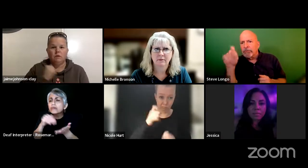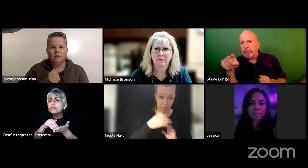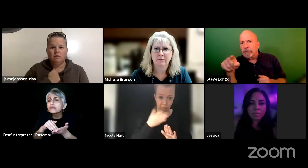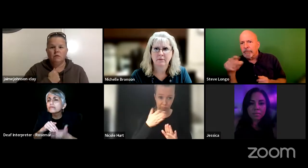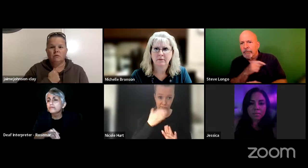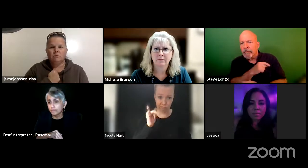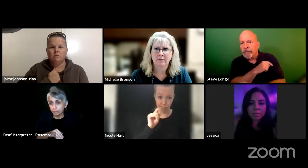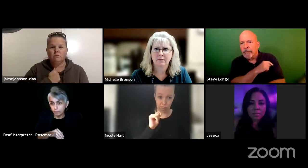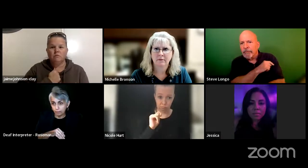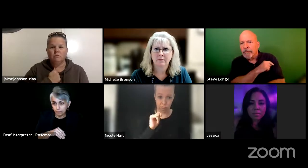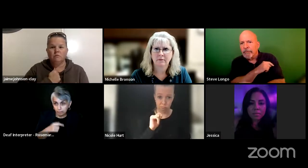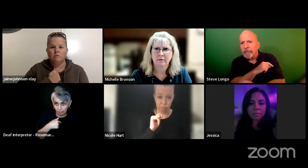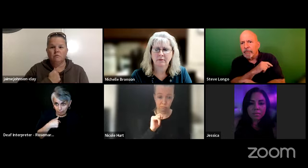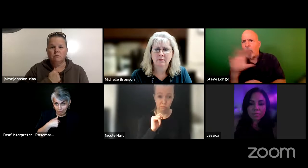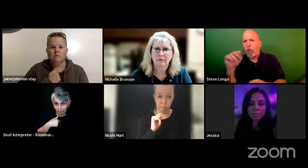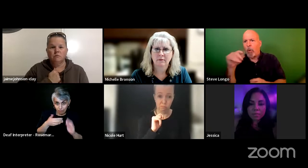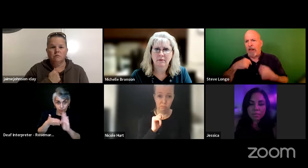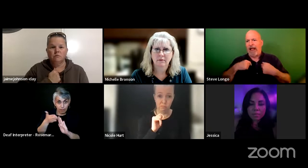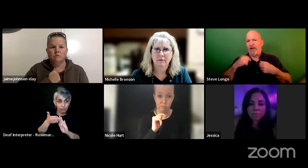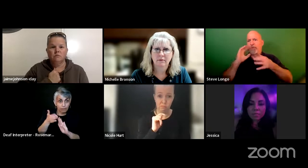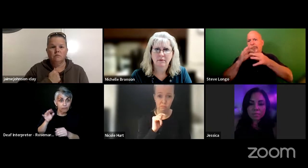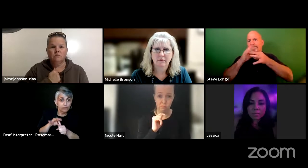What did you say, I'm Nicole? sorry, Nicole.